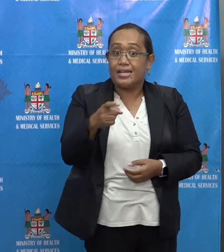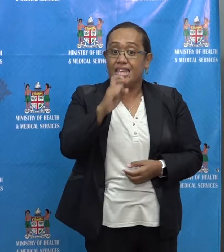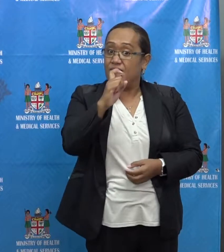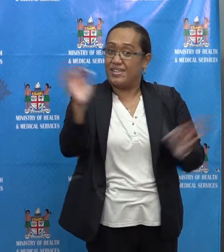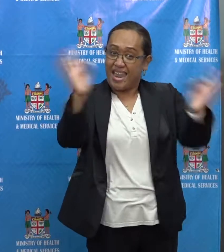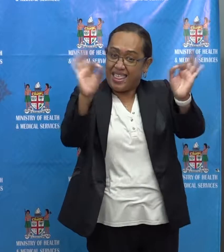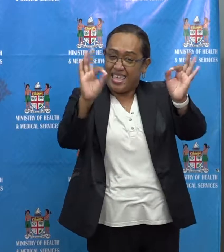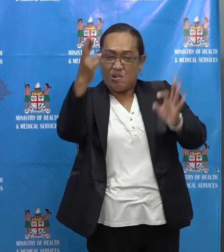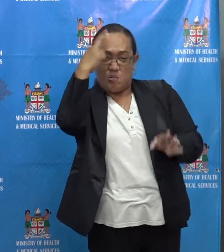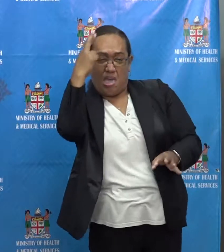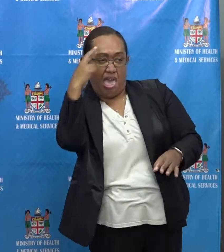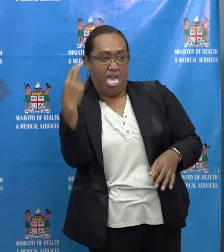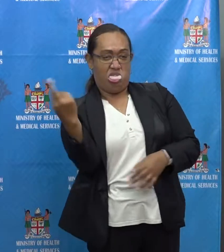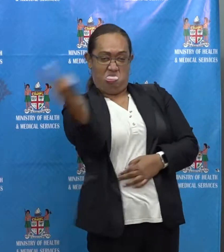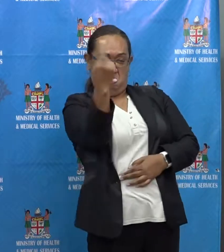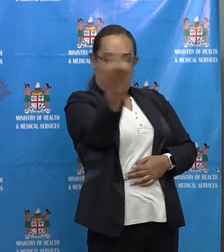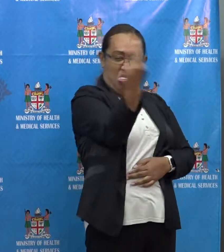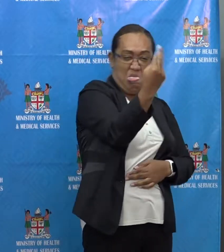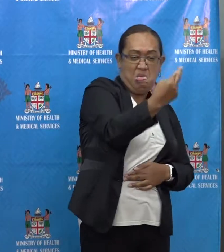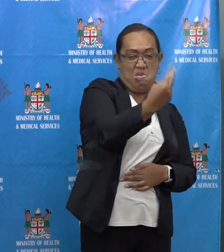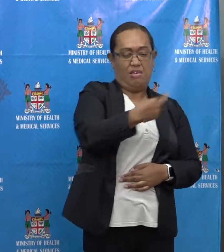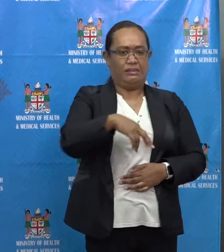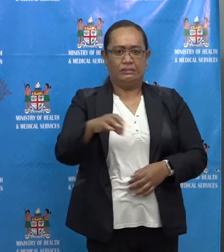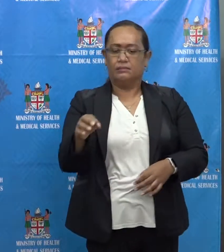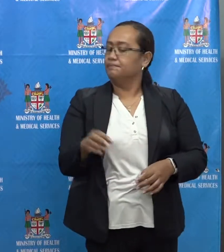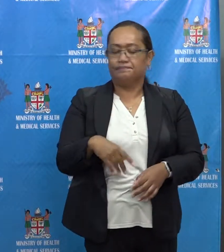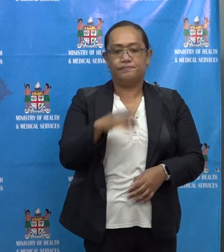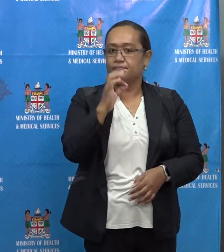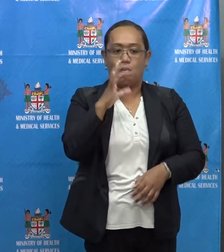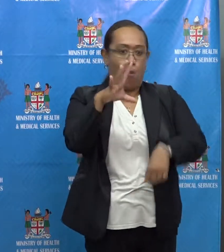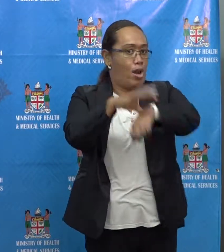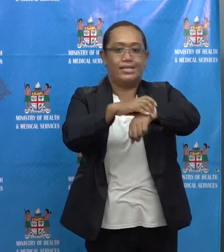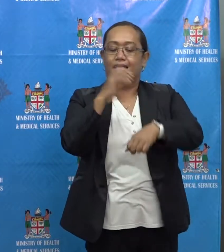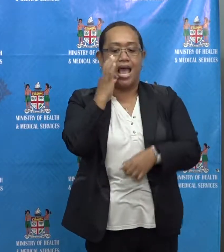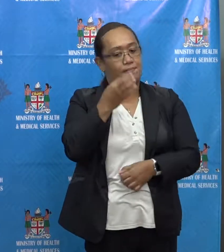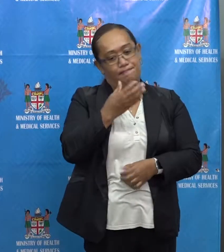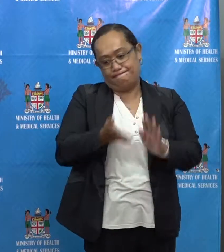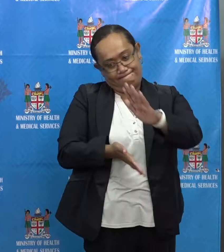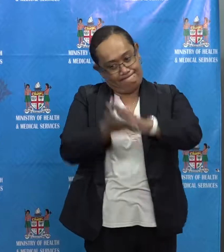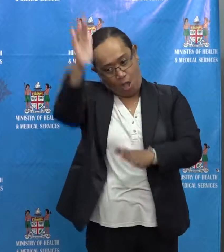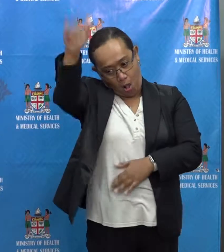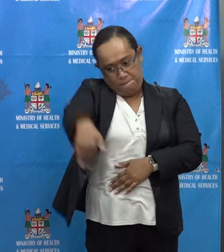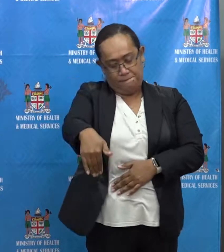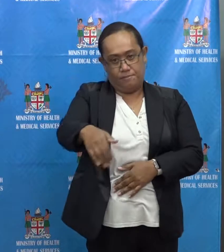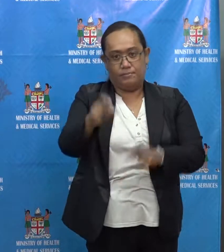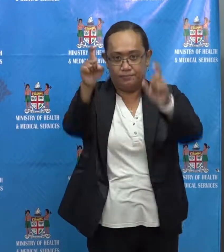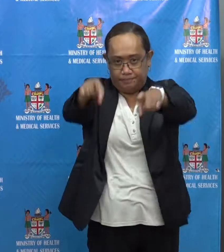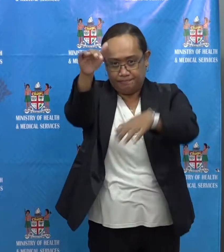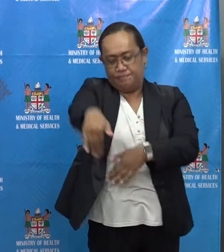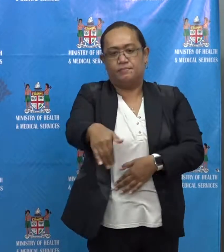If you're out and about without an essential reason, the police will ask you to go back to where you reside.